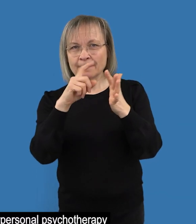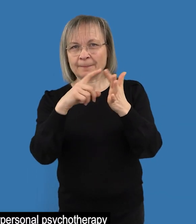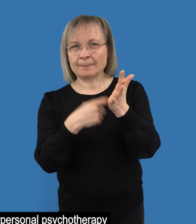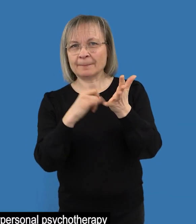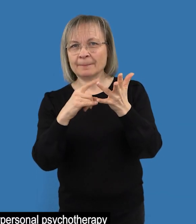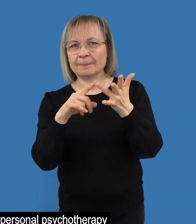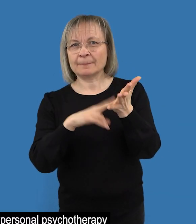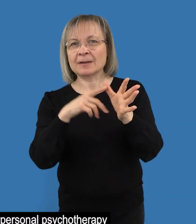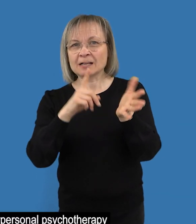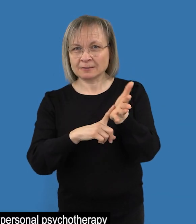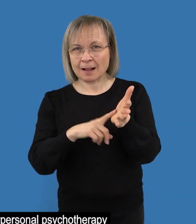Interpersonal psychotherapy.